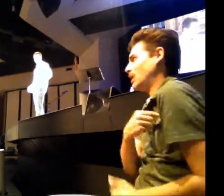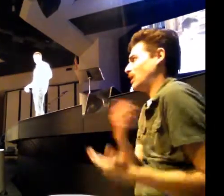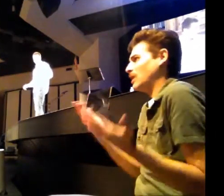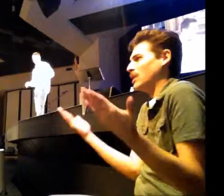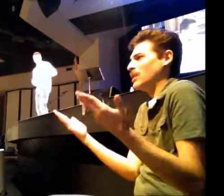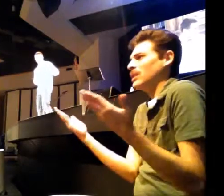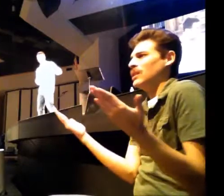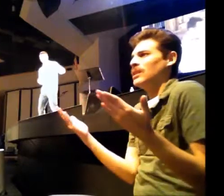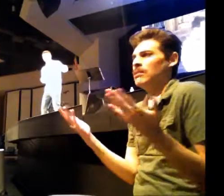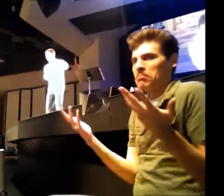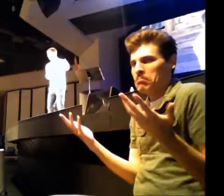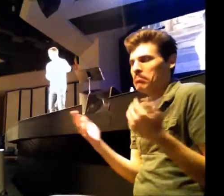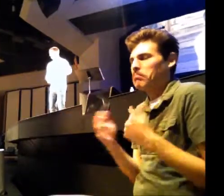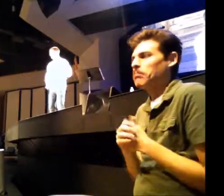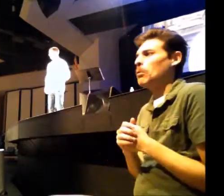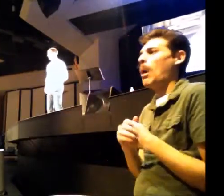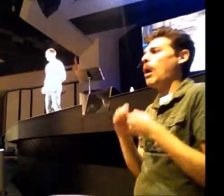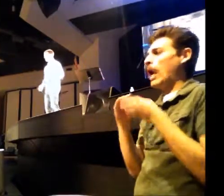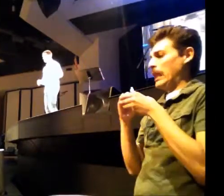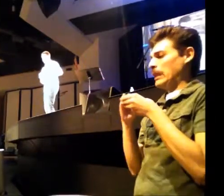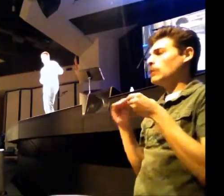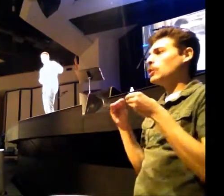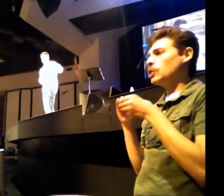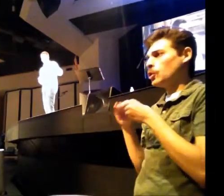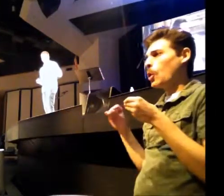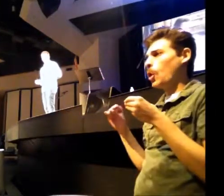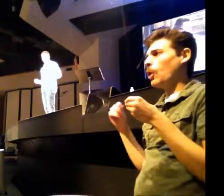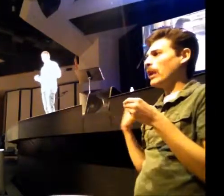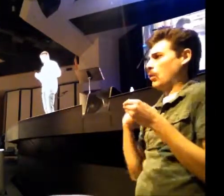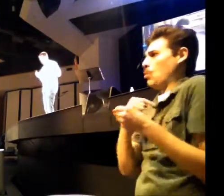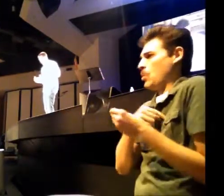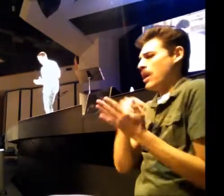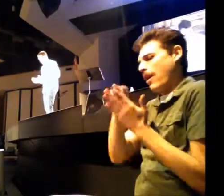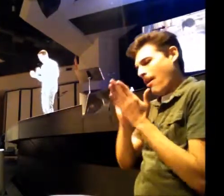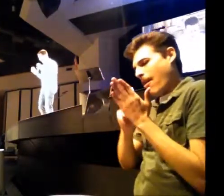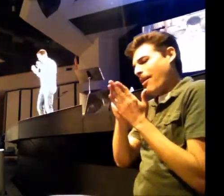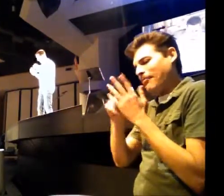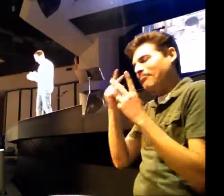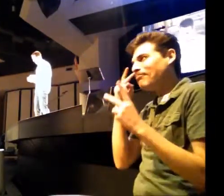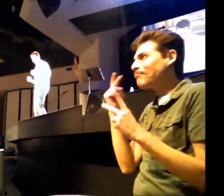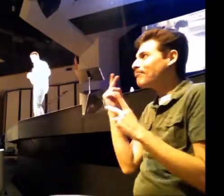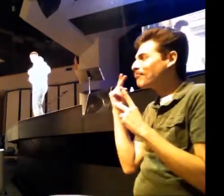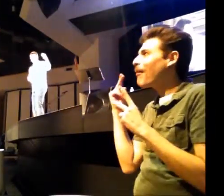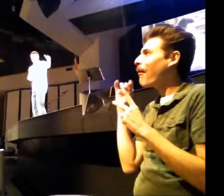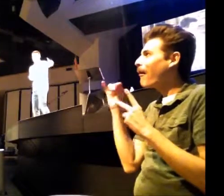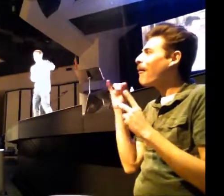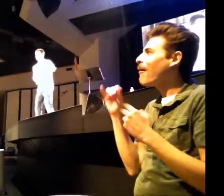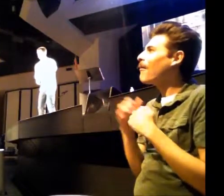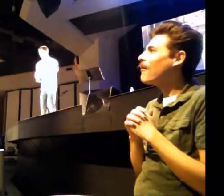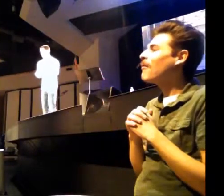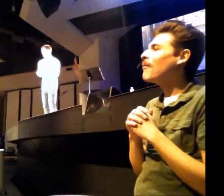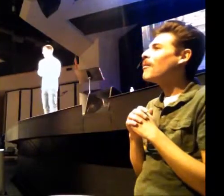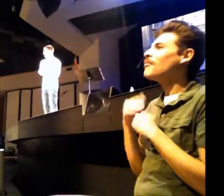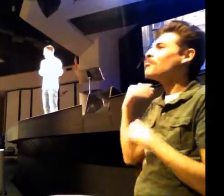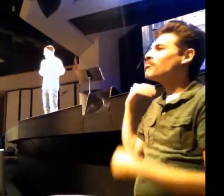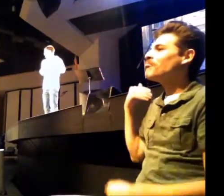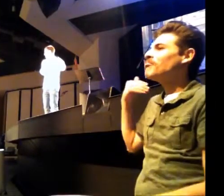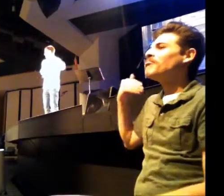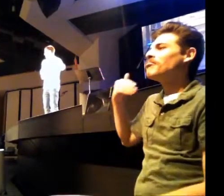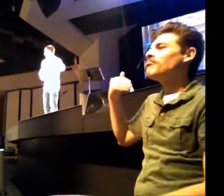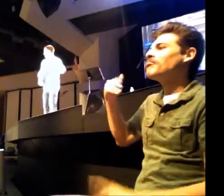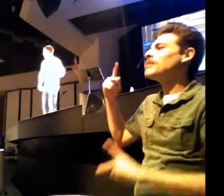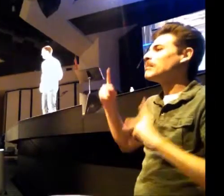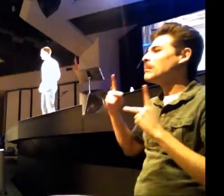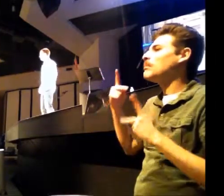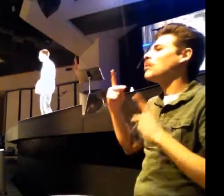you know, there's parts of this story that we have to remember too. There's things in this too, but we also have this ability through the Passover celebration, through